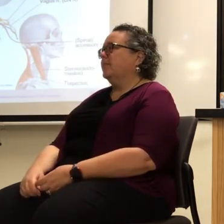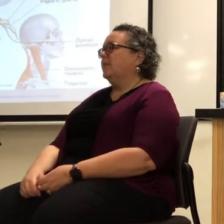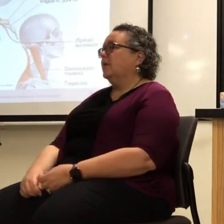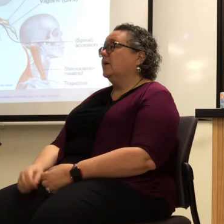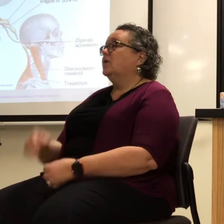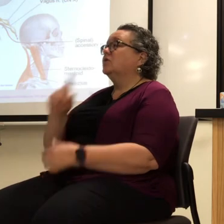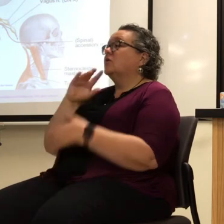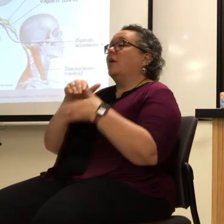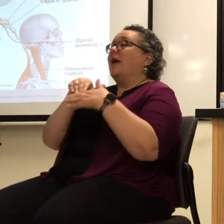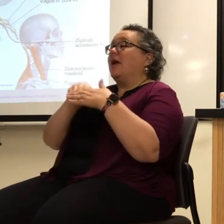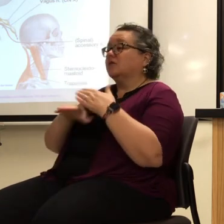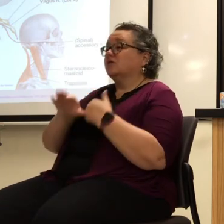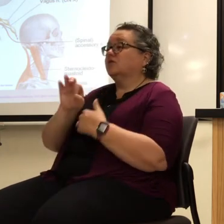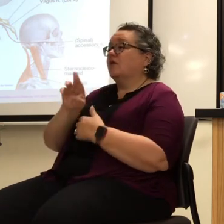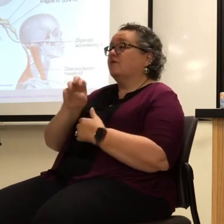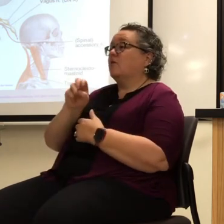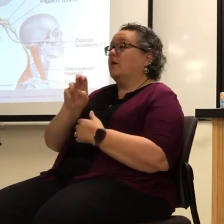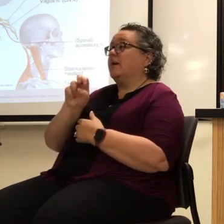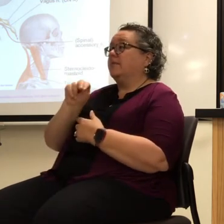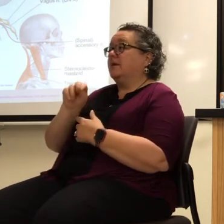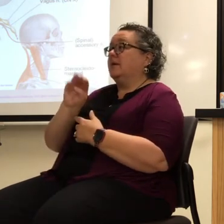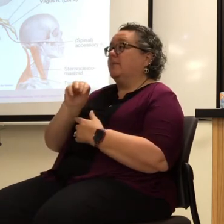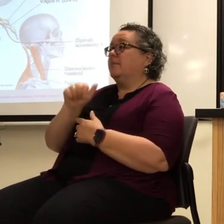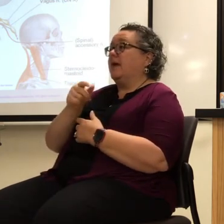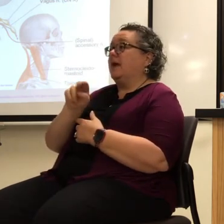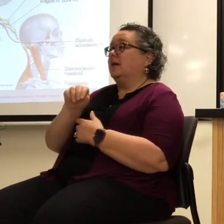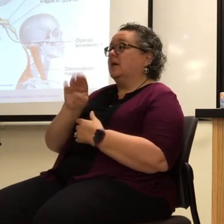So it enters foramen magnum, so I'll put enters.